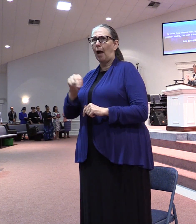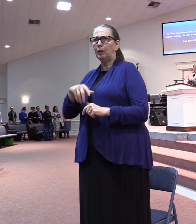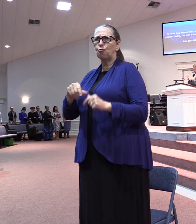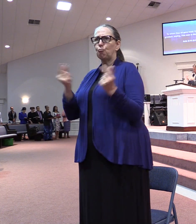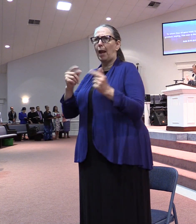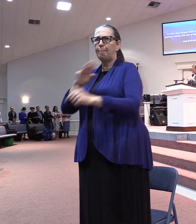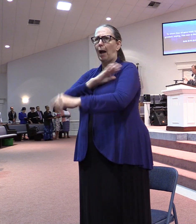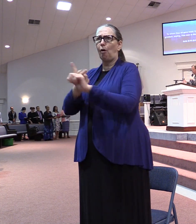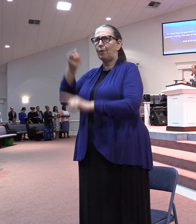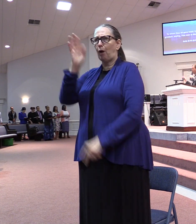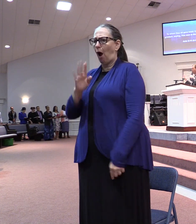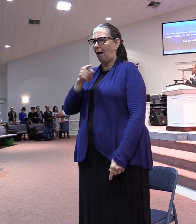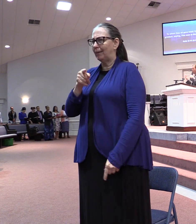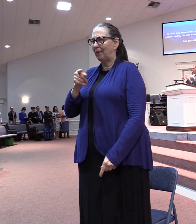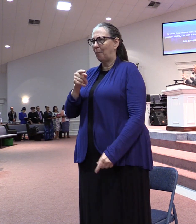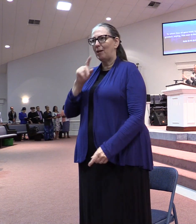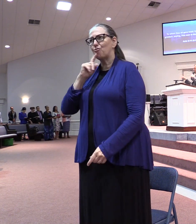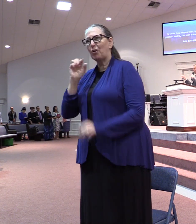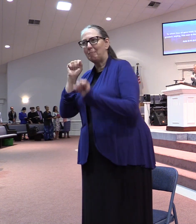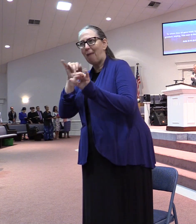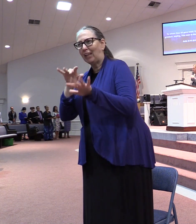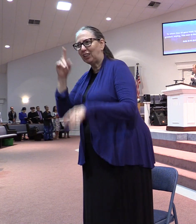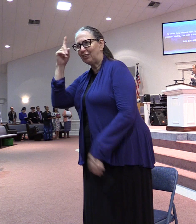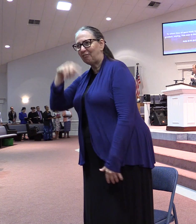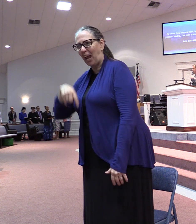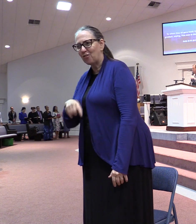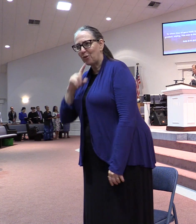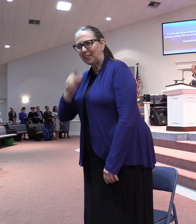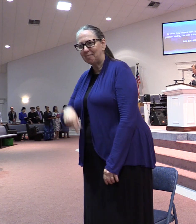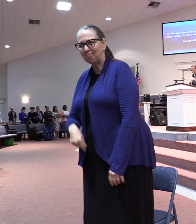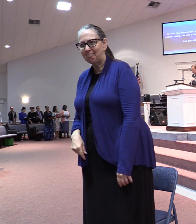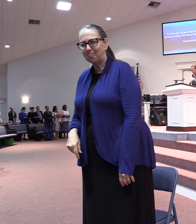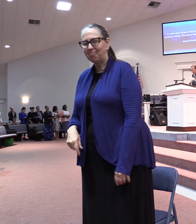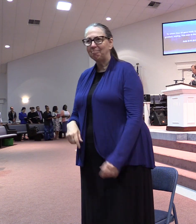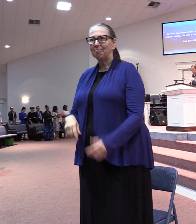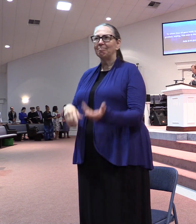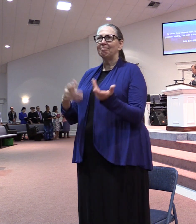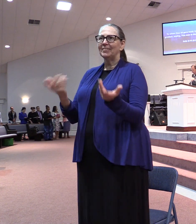like this, he kind of had the corner on the religious market in Samaria.